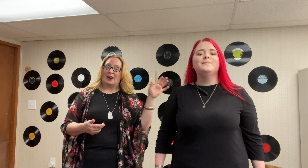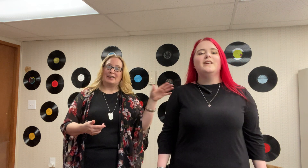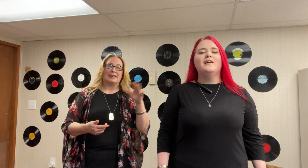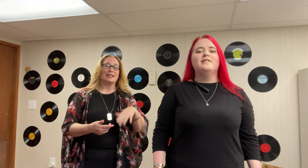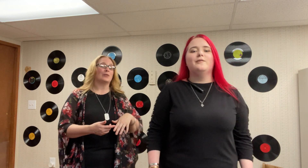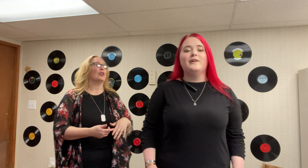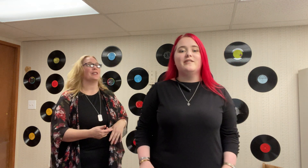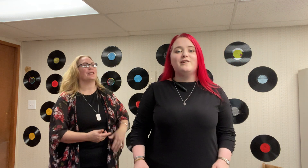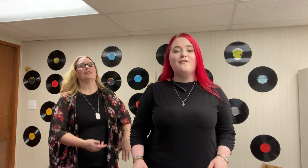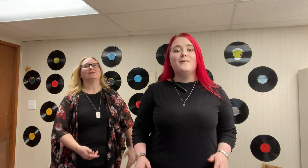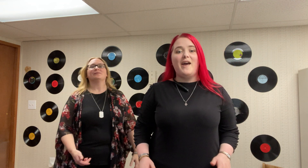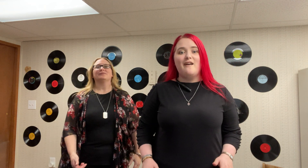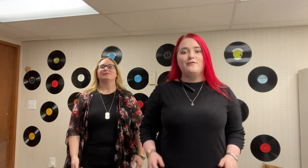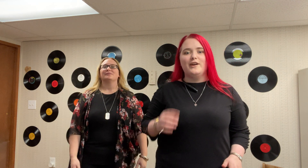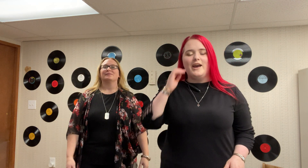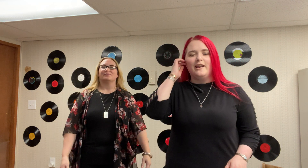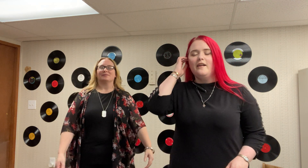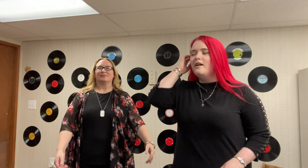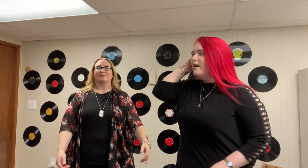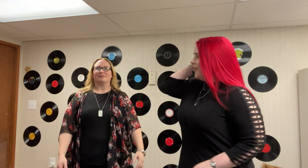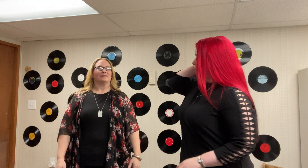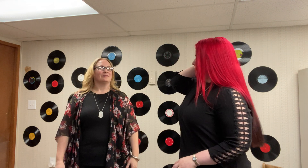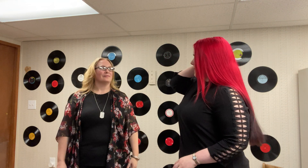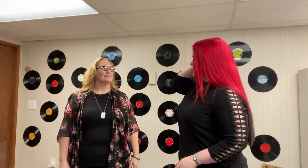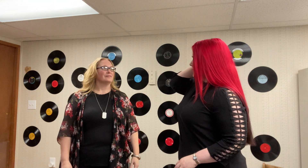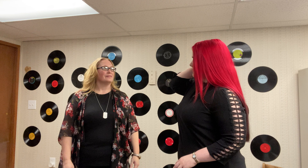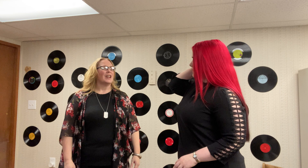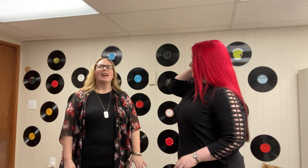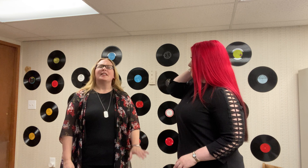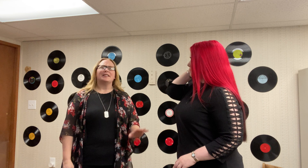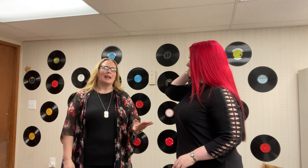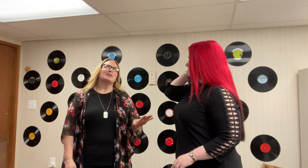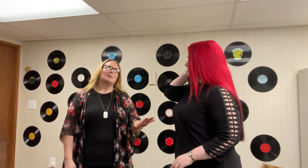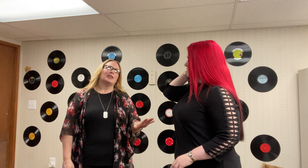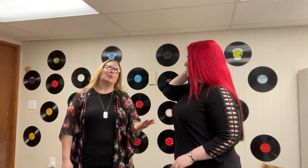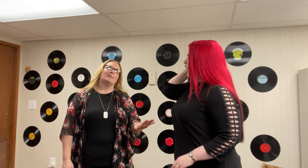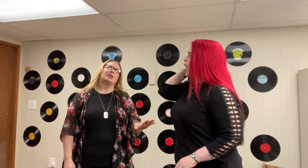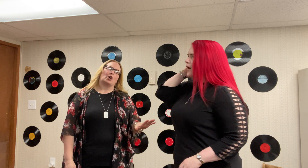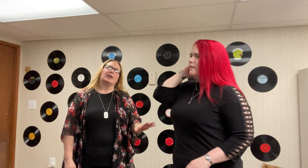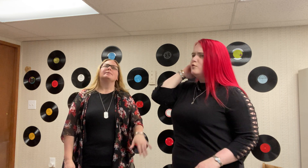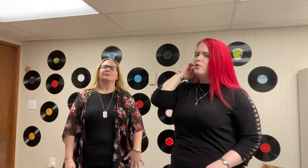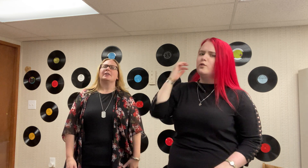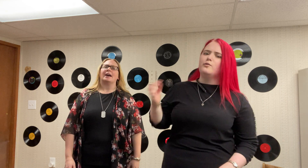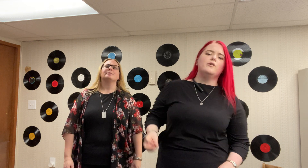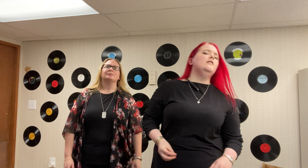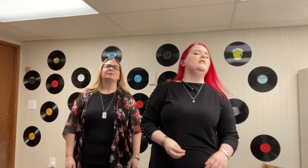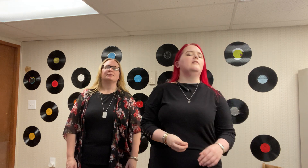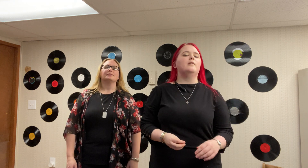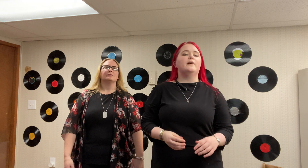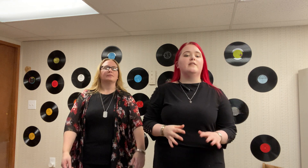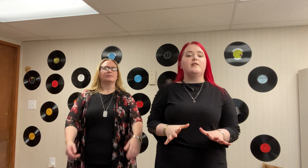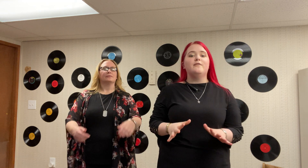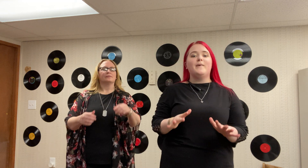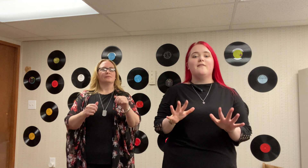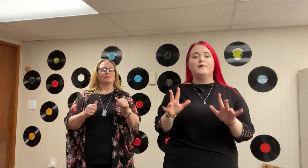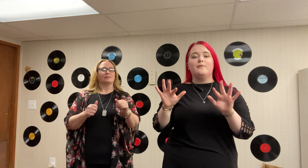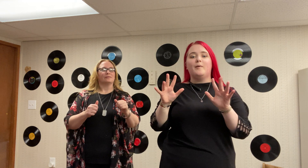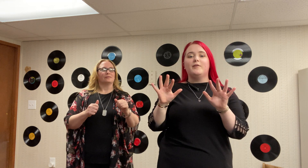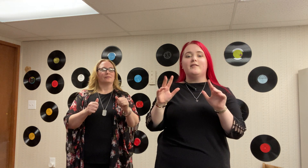lead us So we're going to forward. start from every, and how fast should I do it? The same speed that we've been Okay, going. cool. Yeah. So we're going to start from every. Remember, that's your